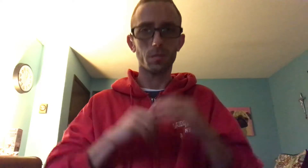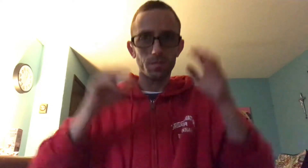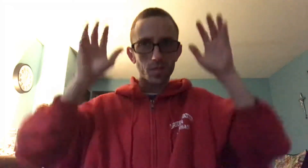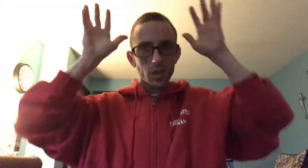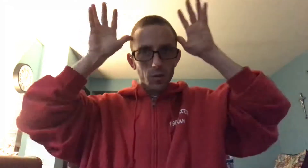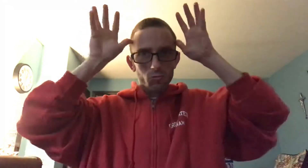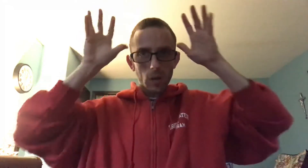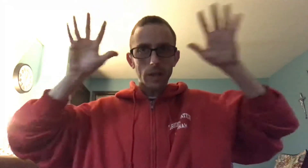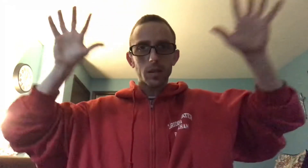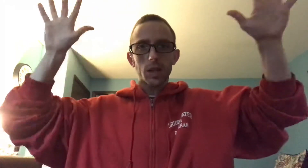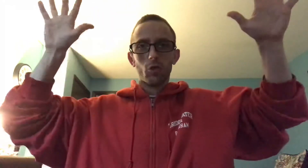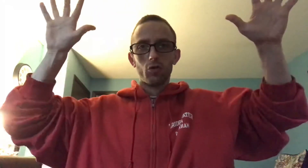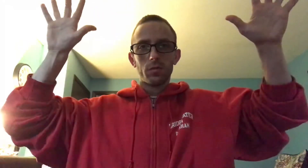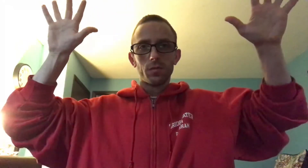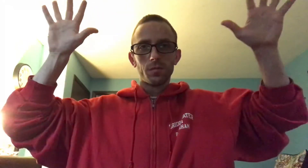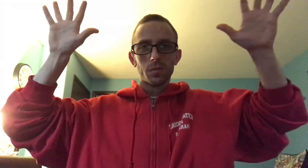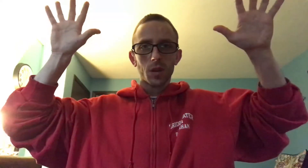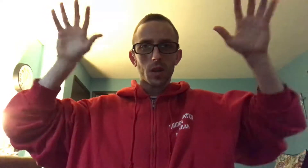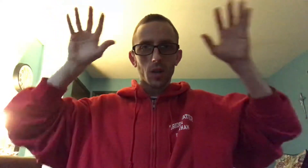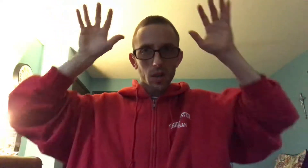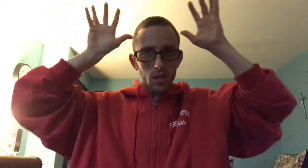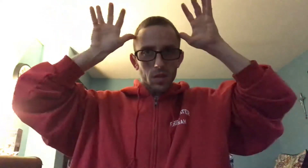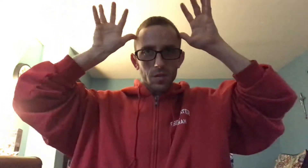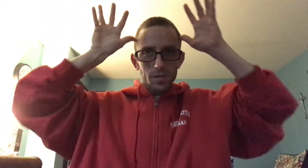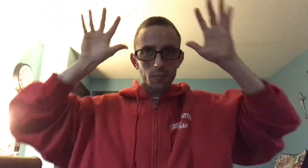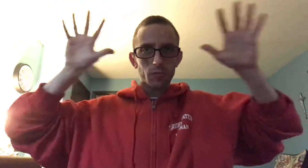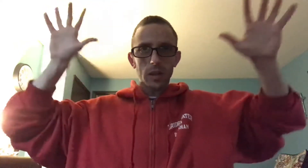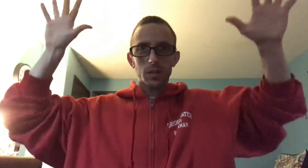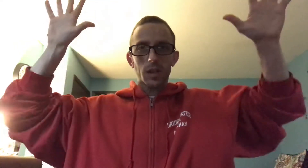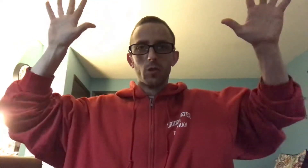Landeer. Landeer.